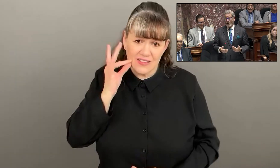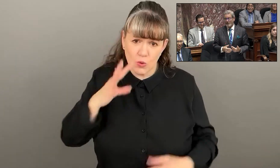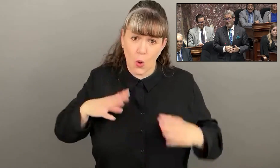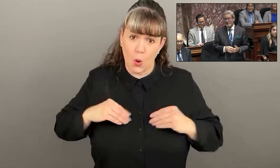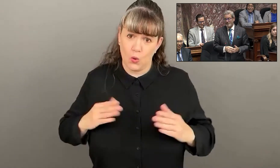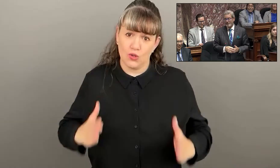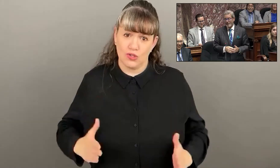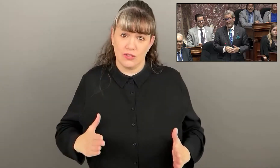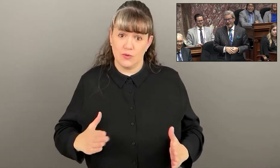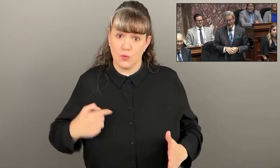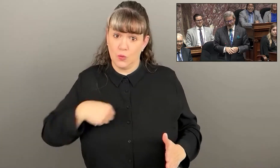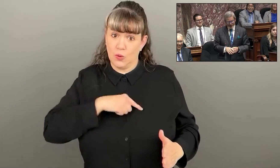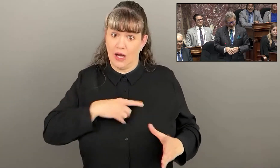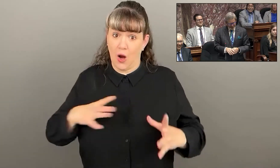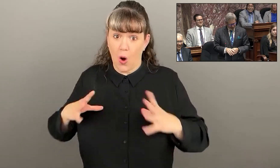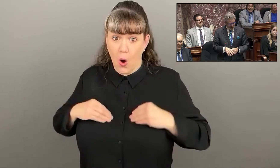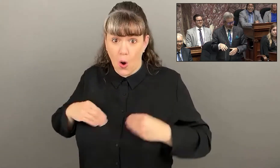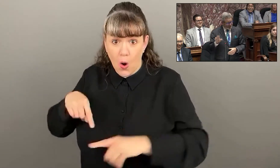they want.